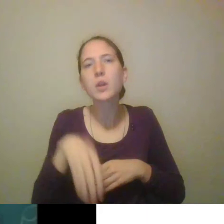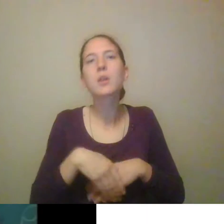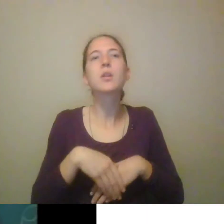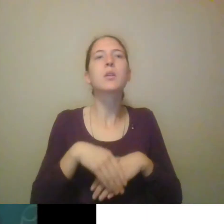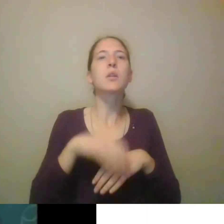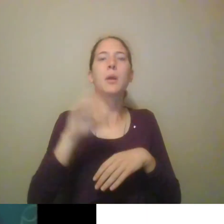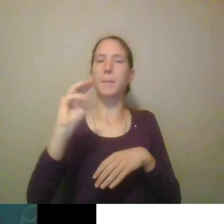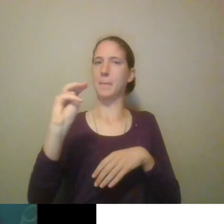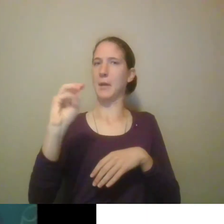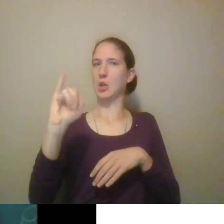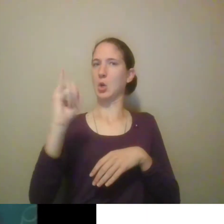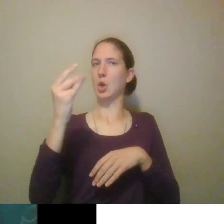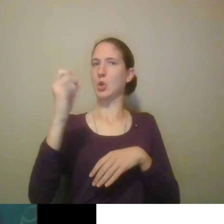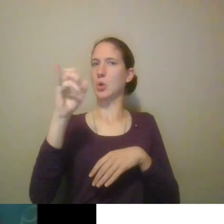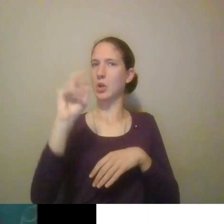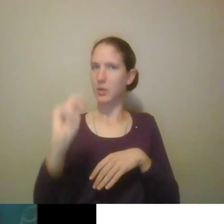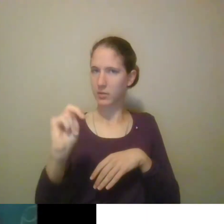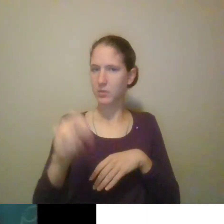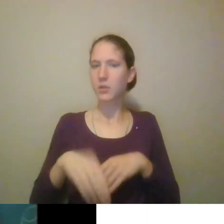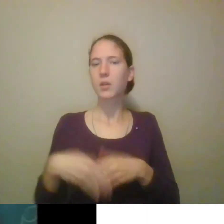lysosomes, okay, the